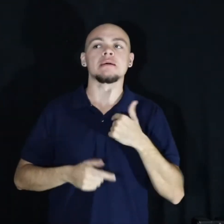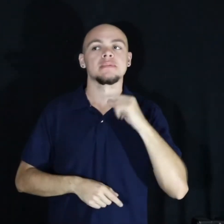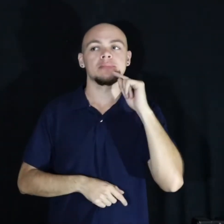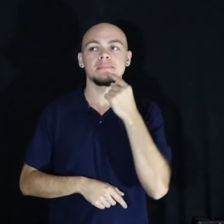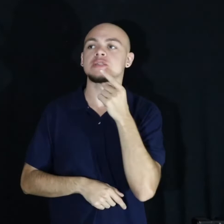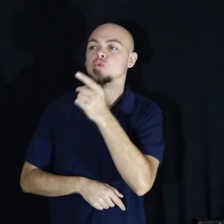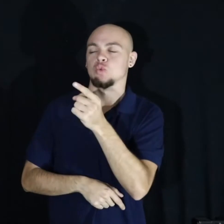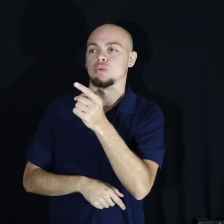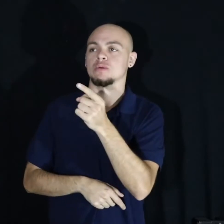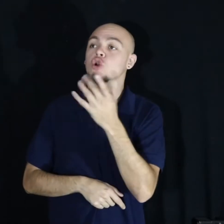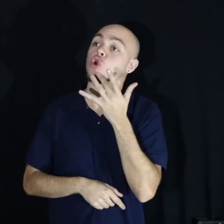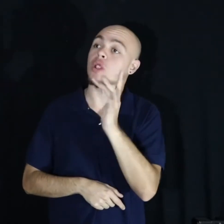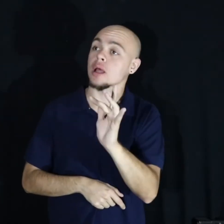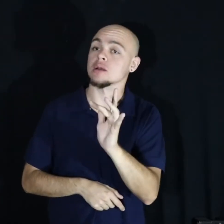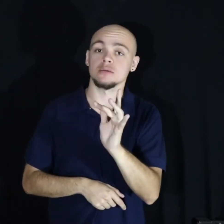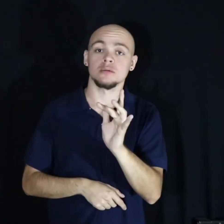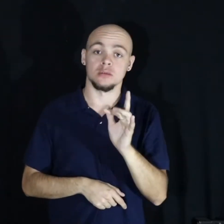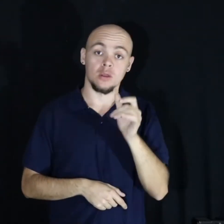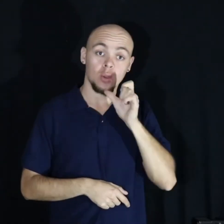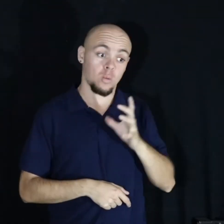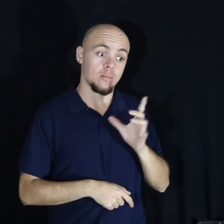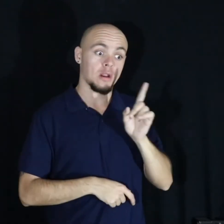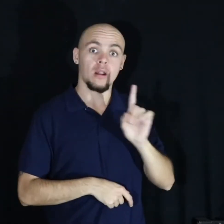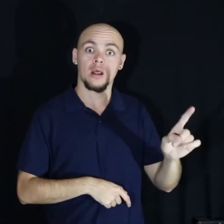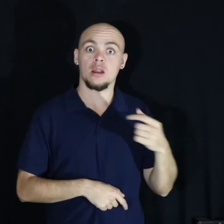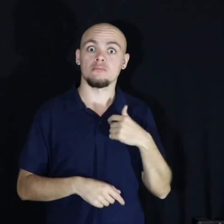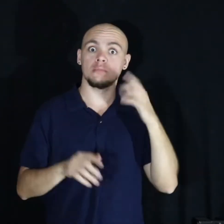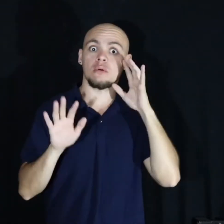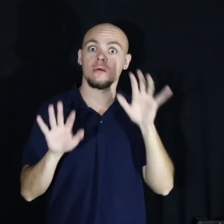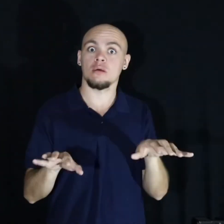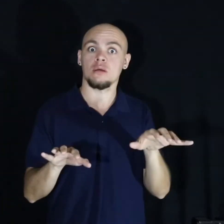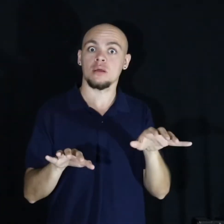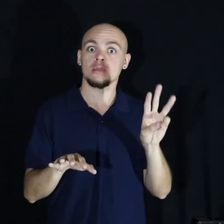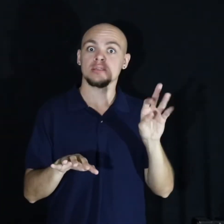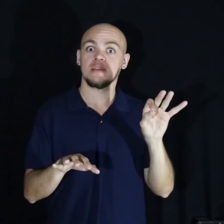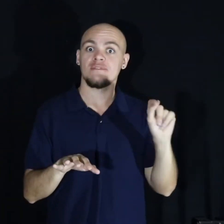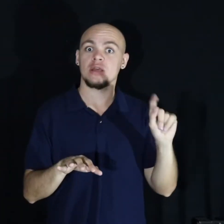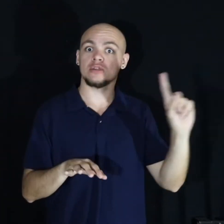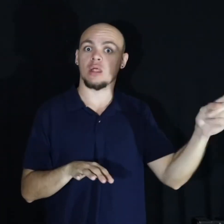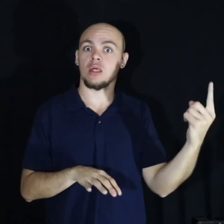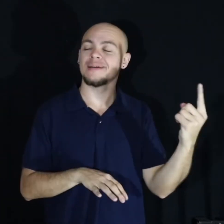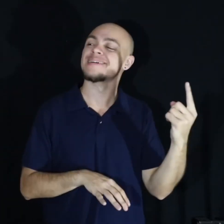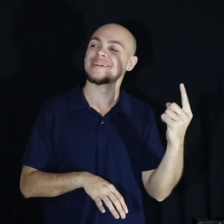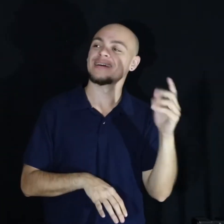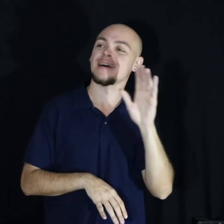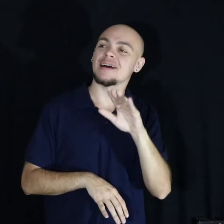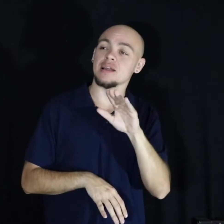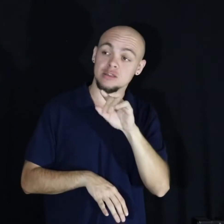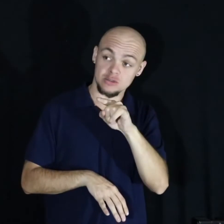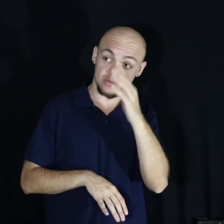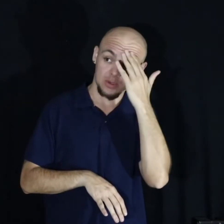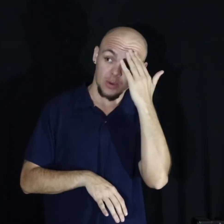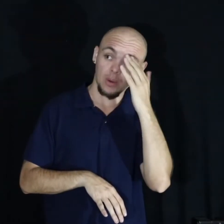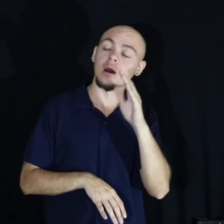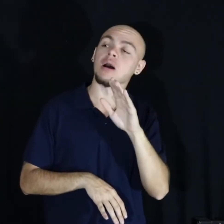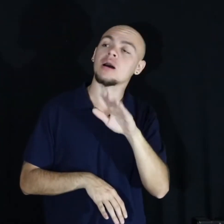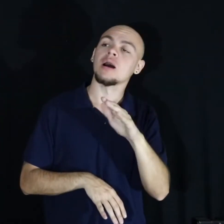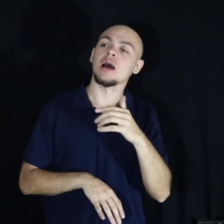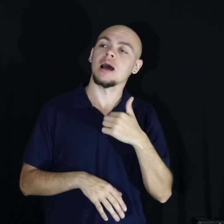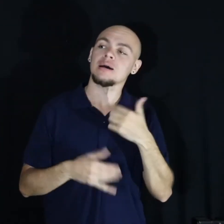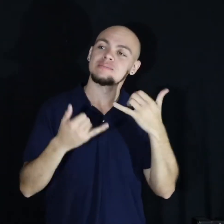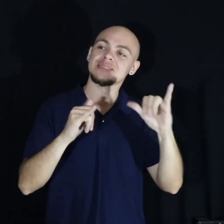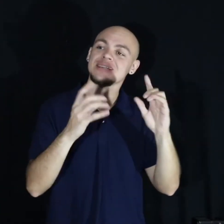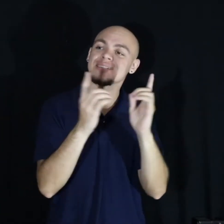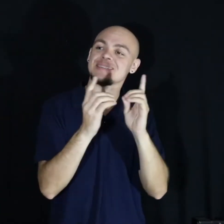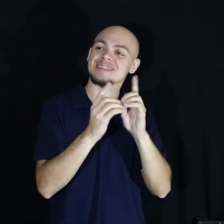luck. And she walks away, and I'm flattened. And she gets about 6 feet away, she turns around and smiles and goes, you should probably know this too. I'm still dating that